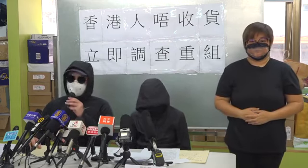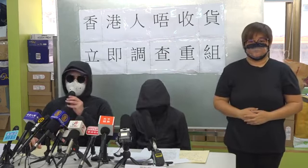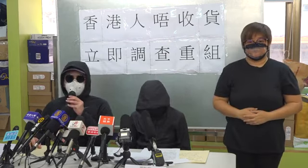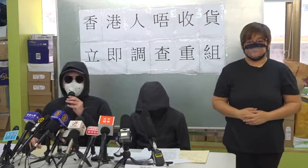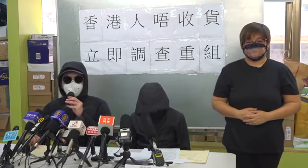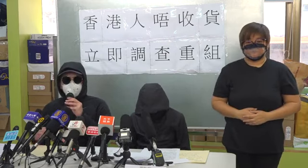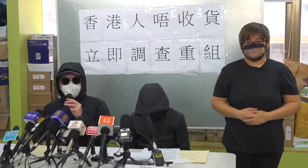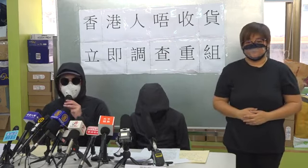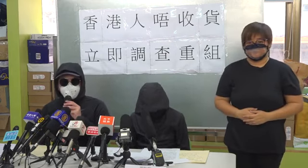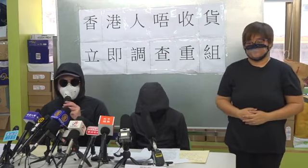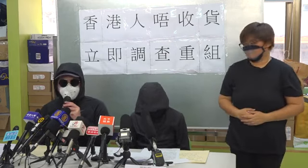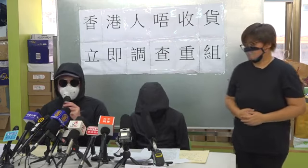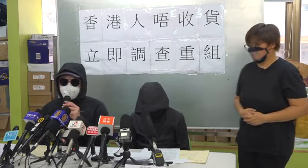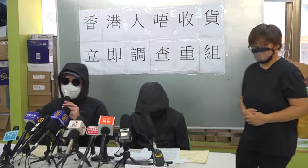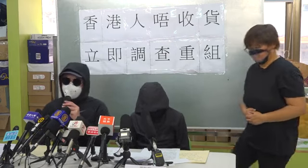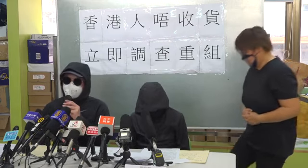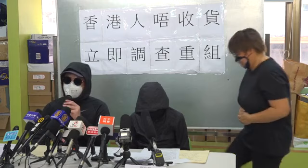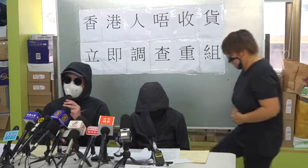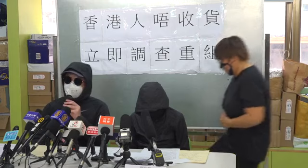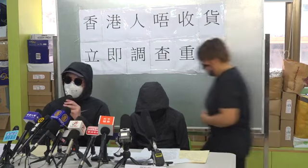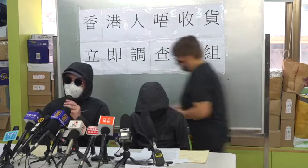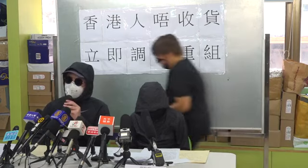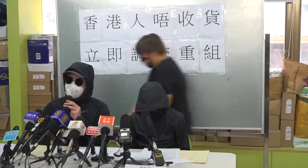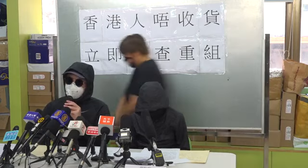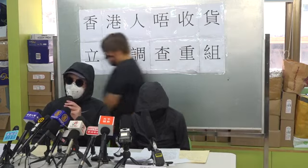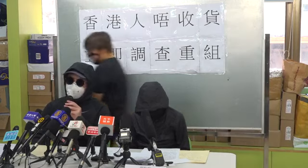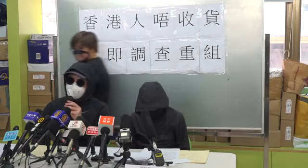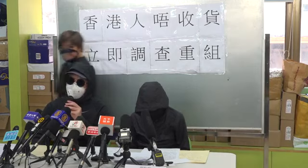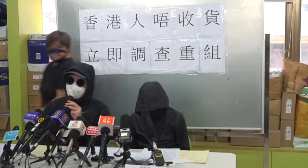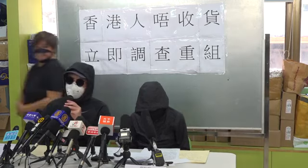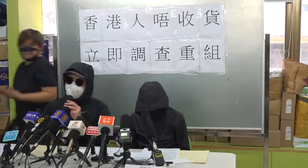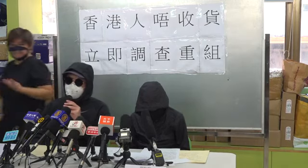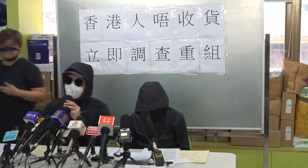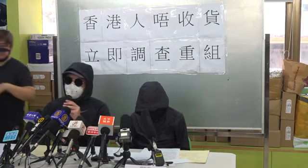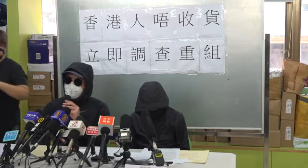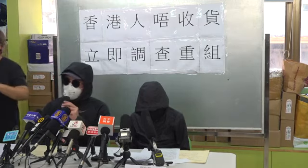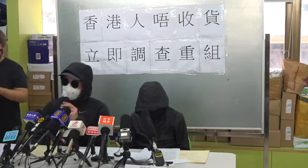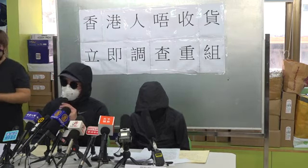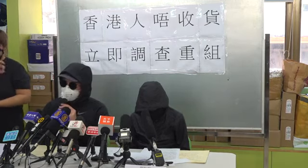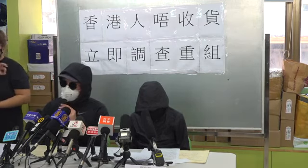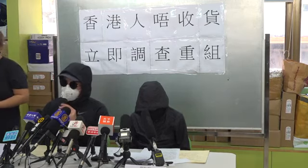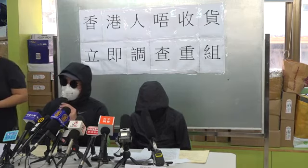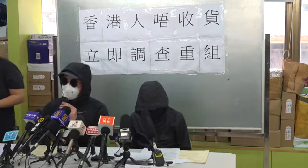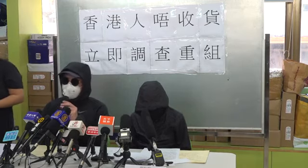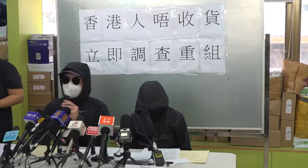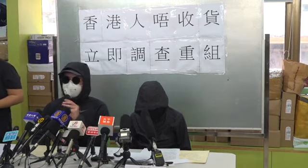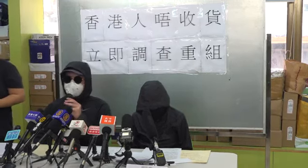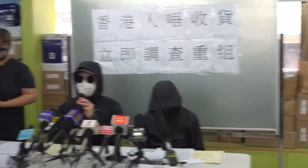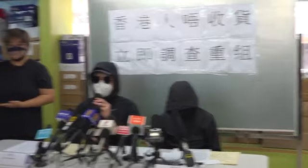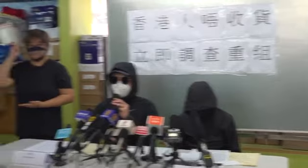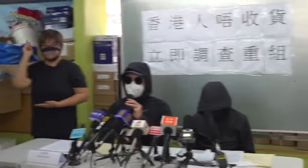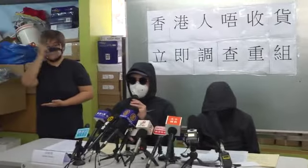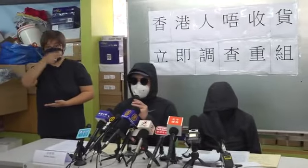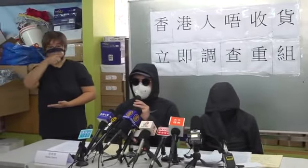As of now, the chairman of the Legislative Council, Mr. Leung, has appointed another member, Mr.